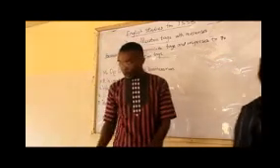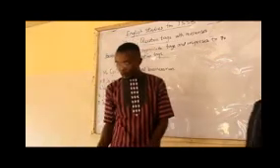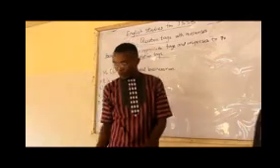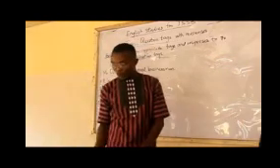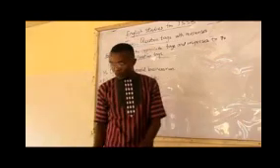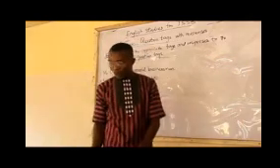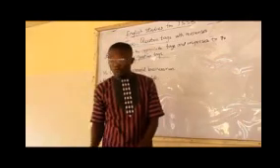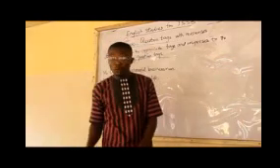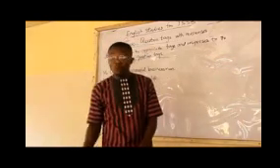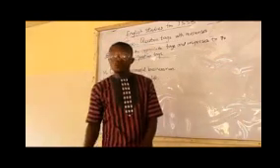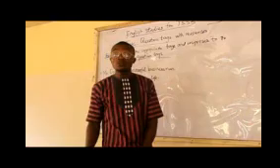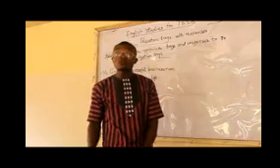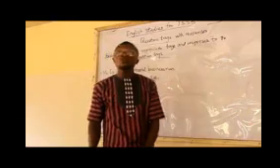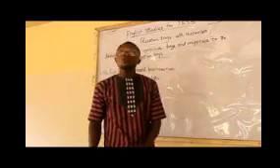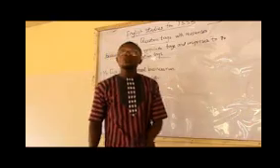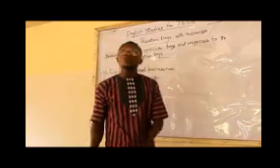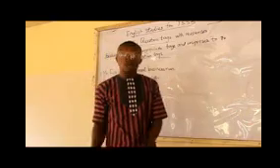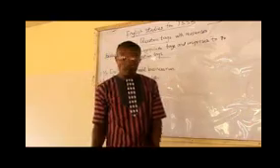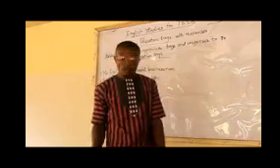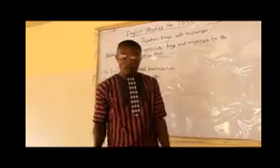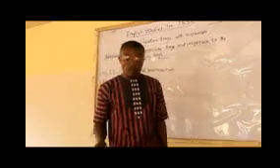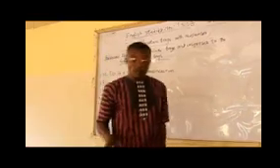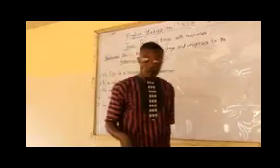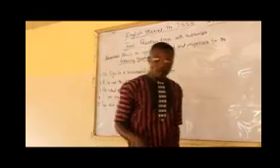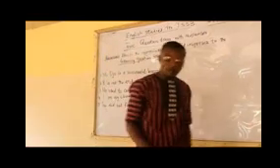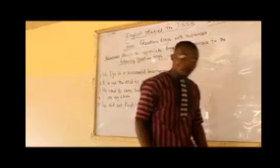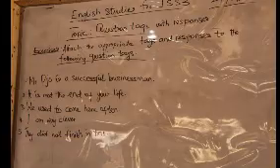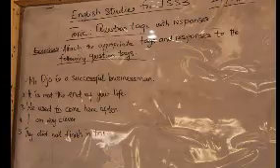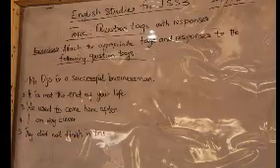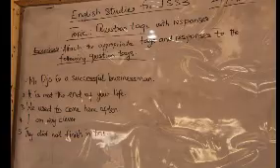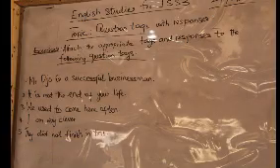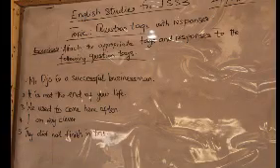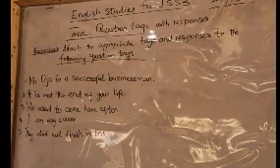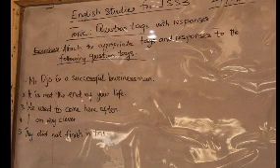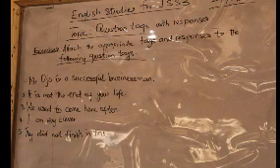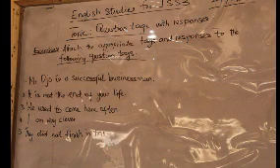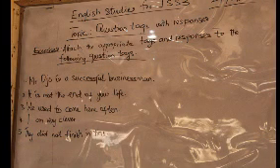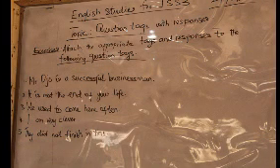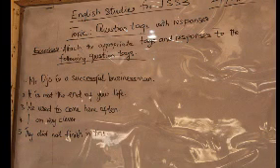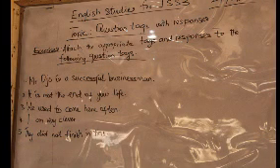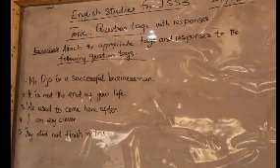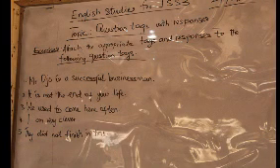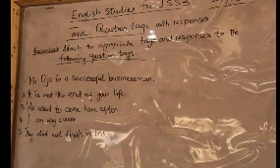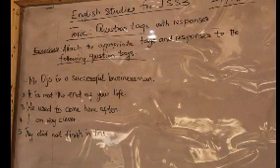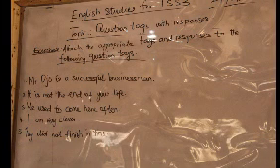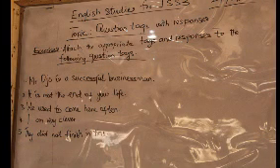and hope to see you when all these things are over.